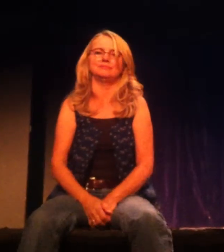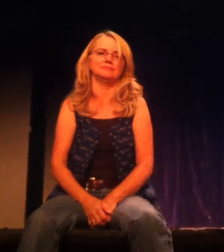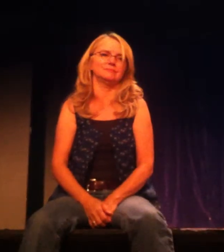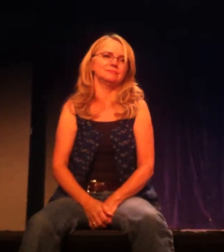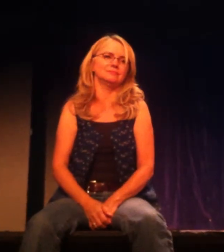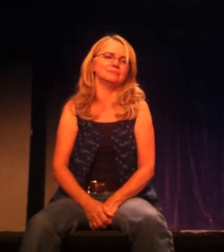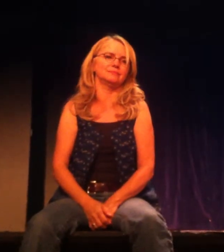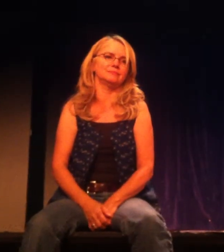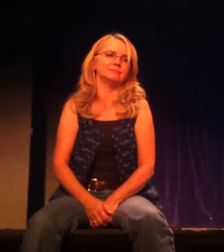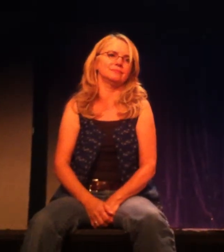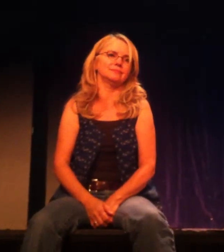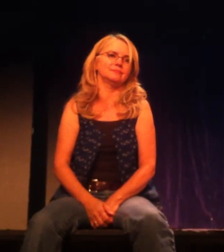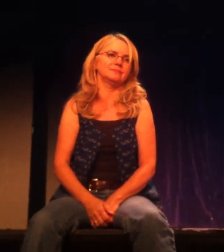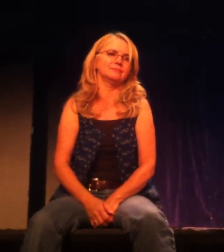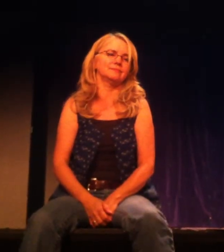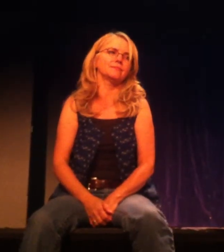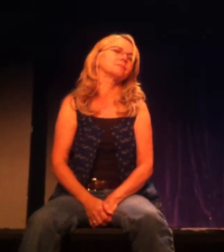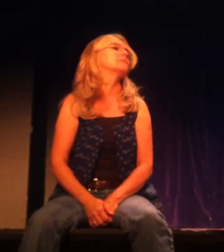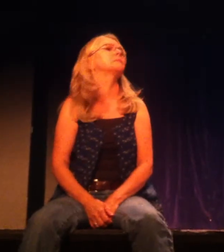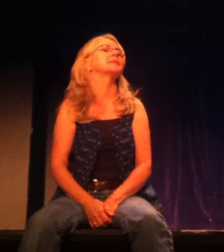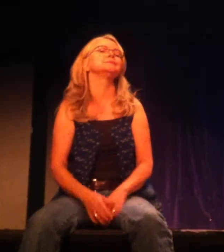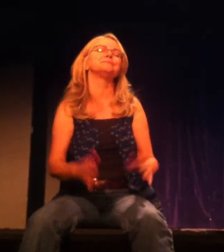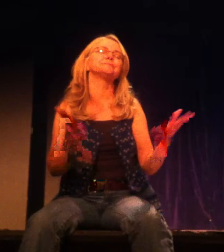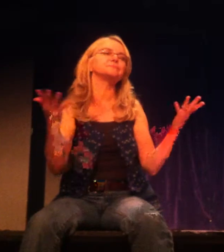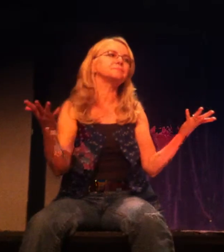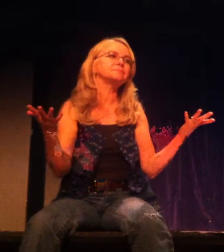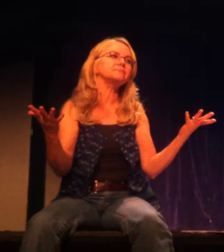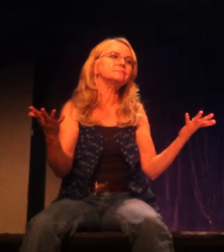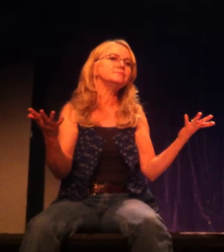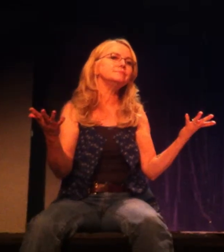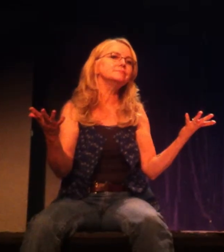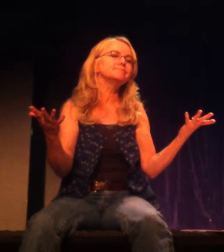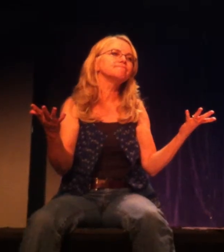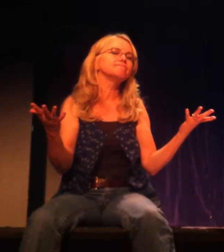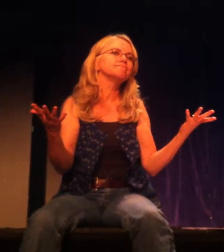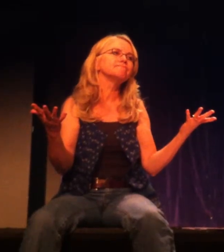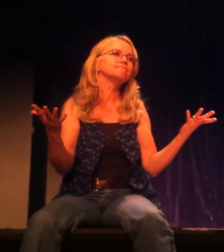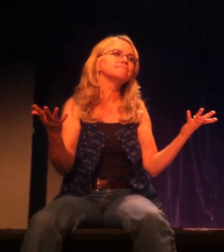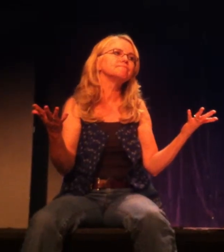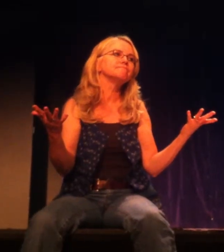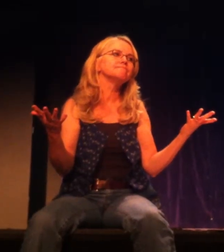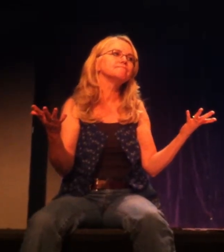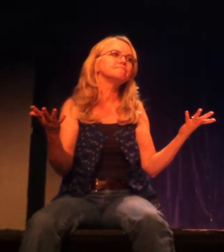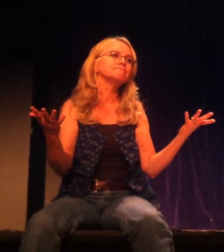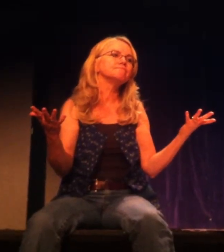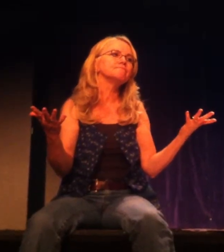Mr. Clark, it's not just that. Look, I've got to think of the